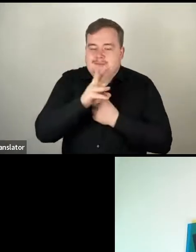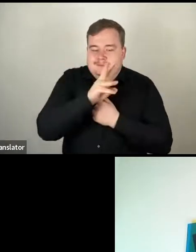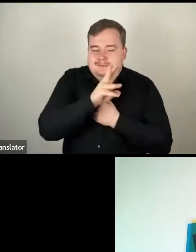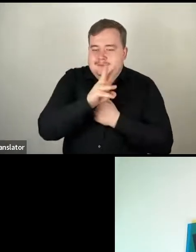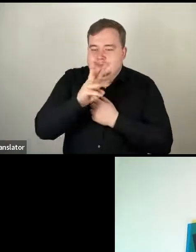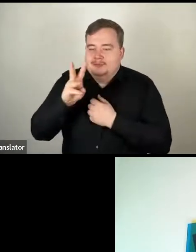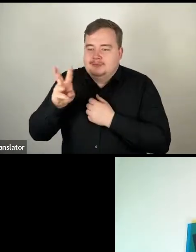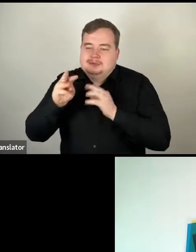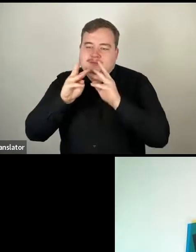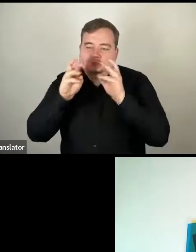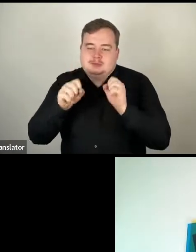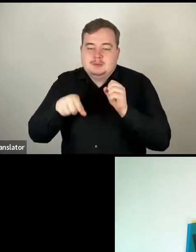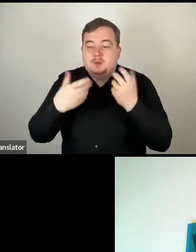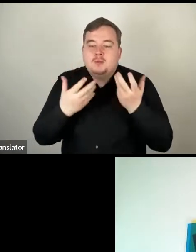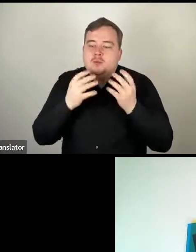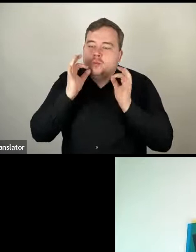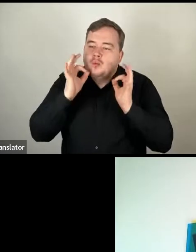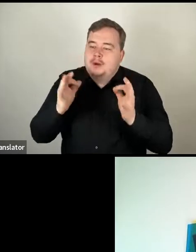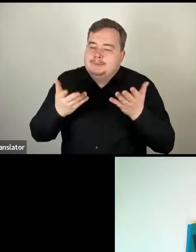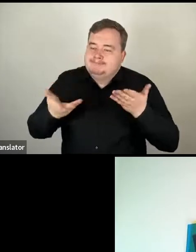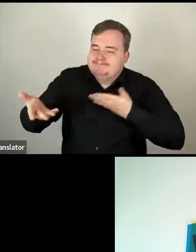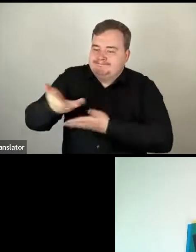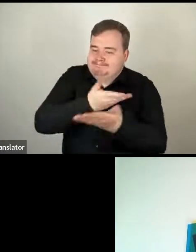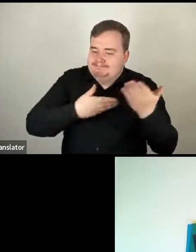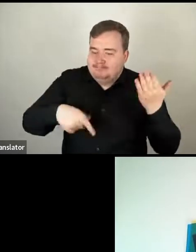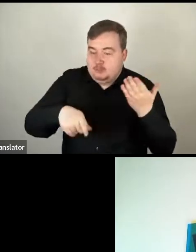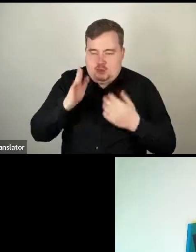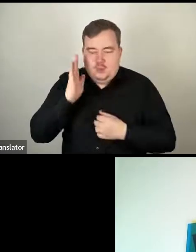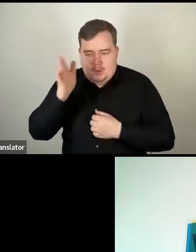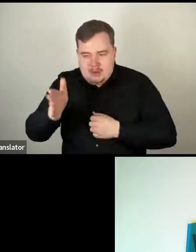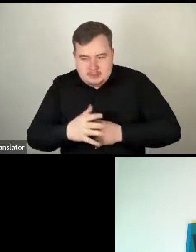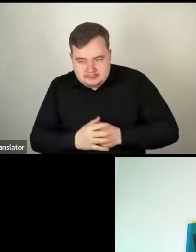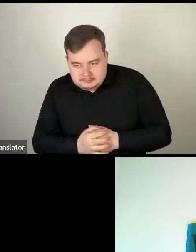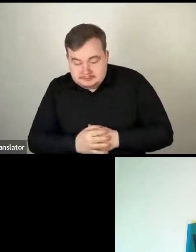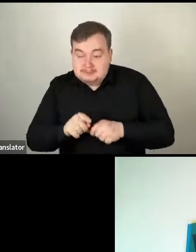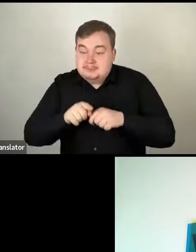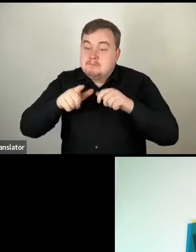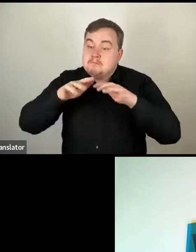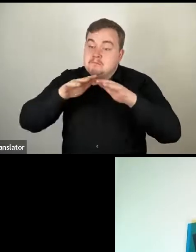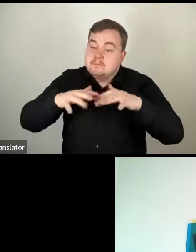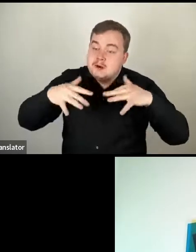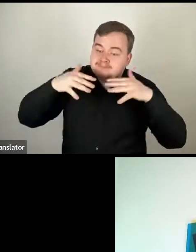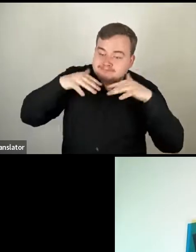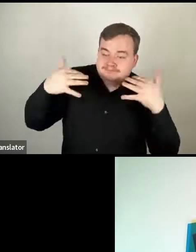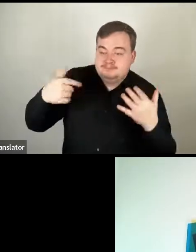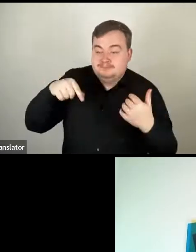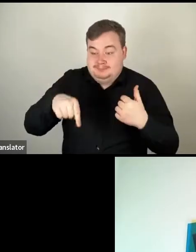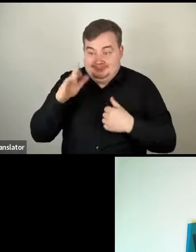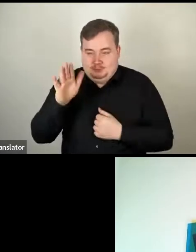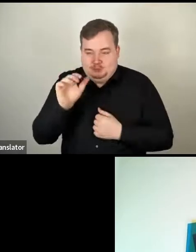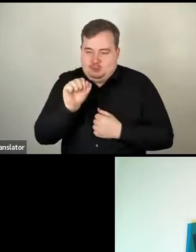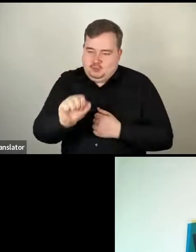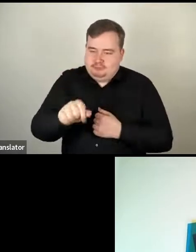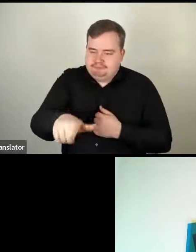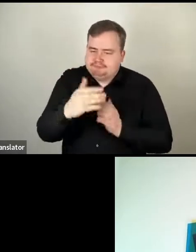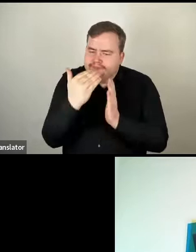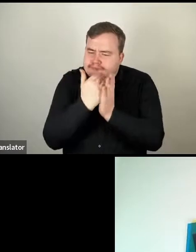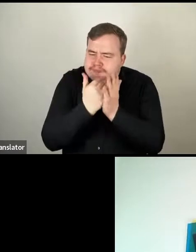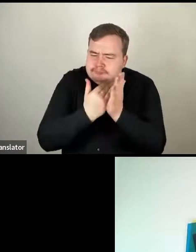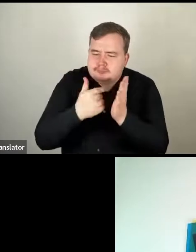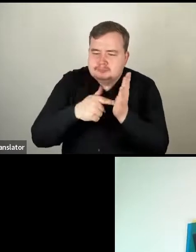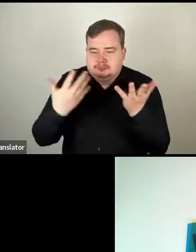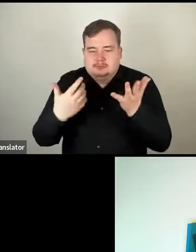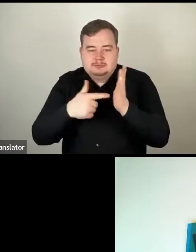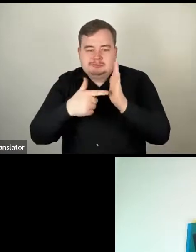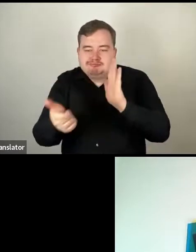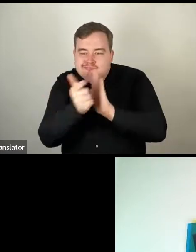how national parliaments are mainstreaming gender in their composition, structures, operations, working methods,